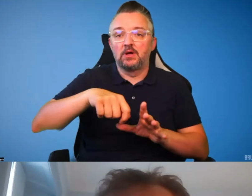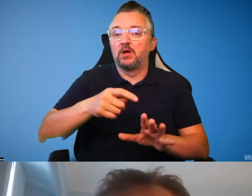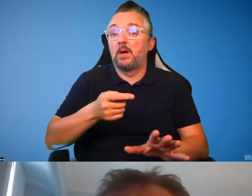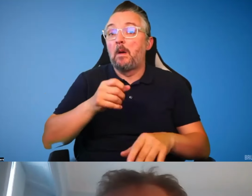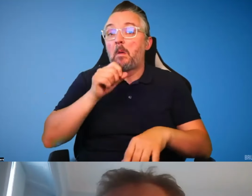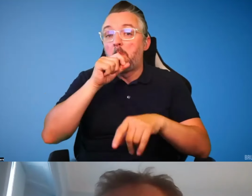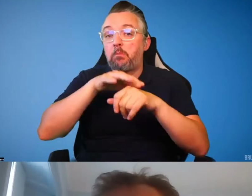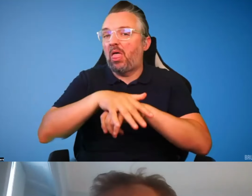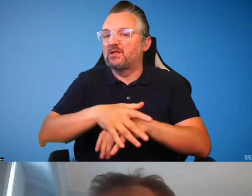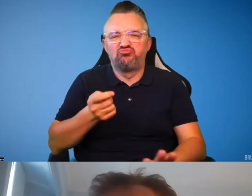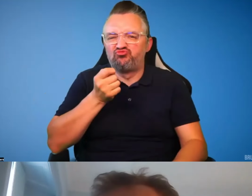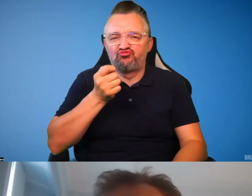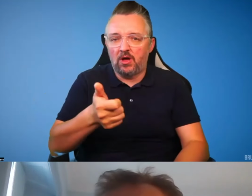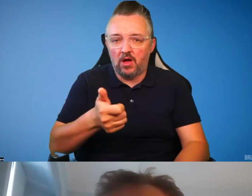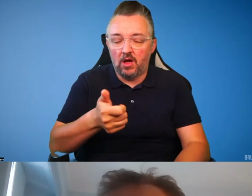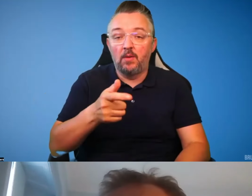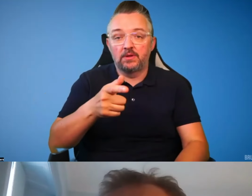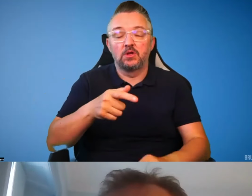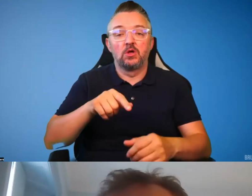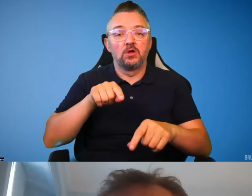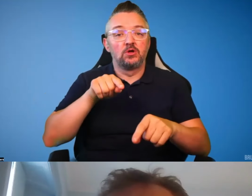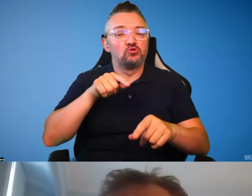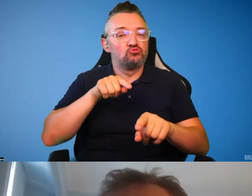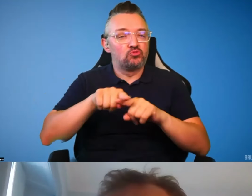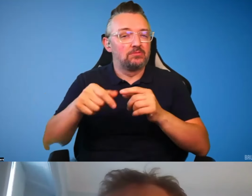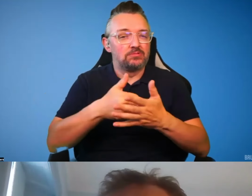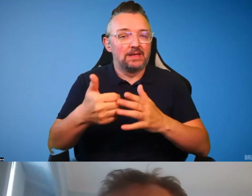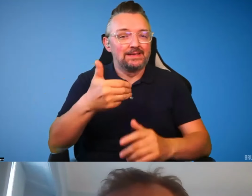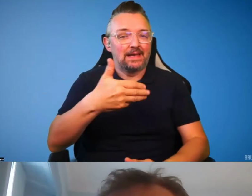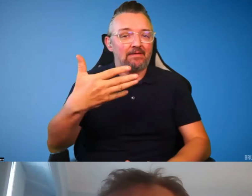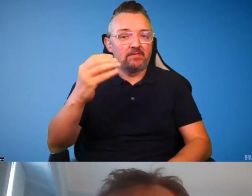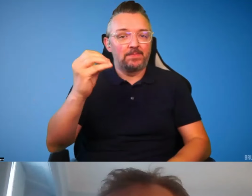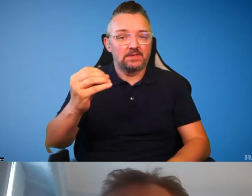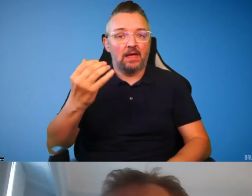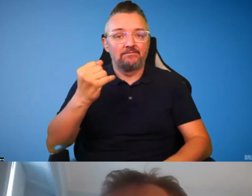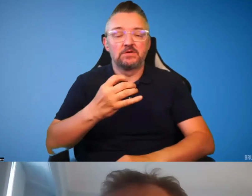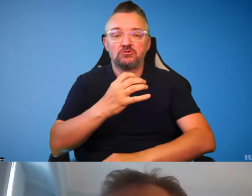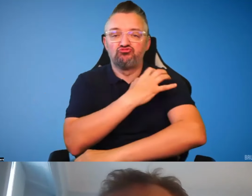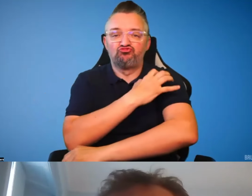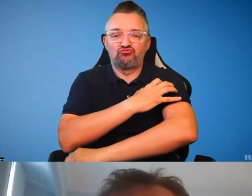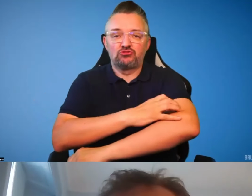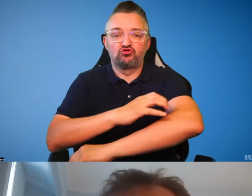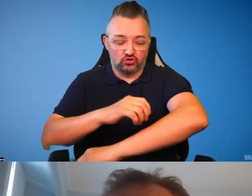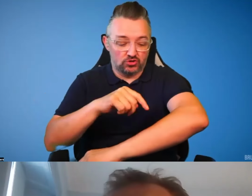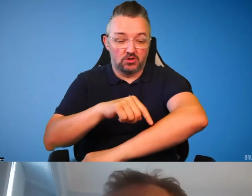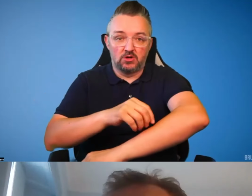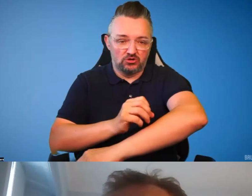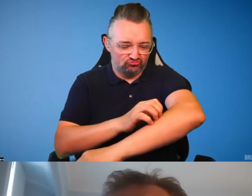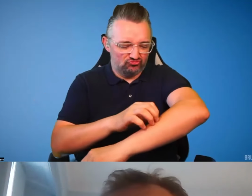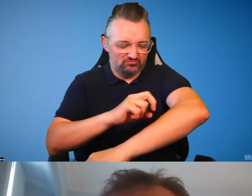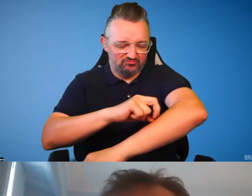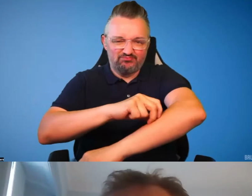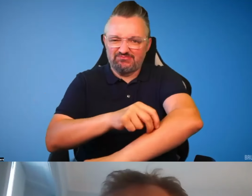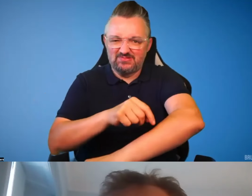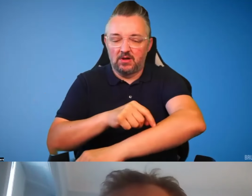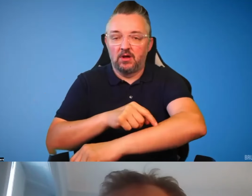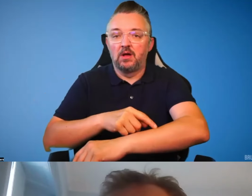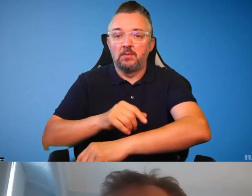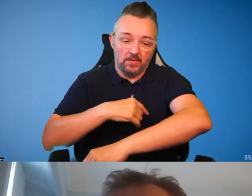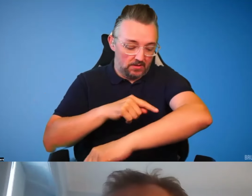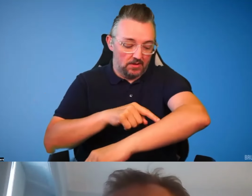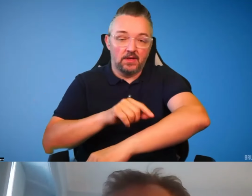in most cases, as we said, about 95% of people have a rash. So we would usually test